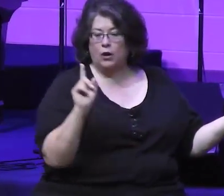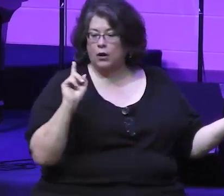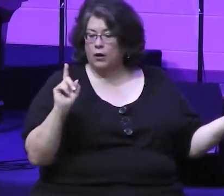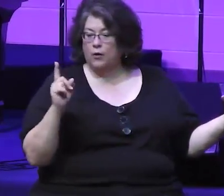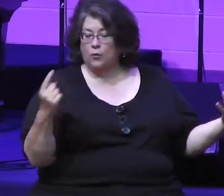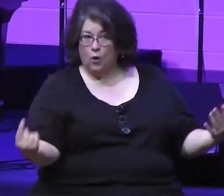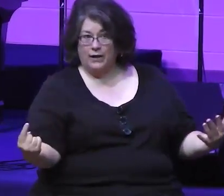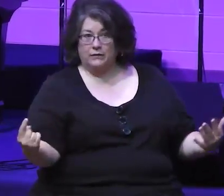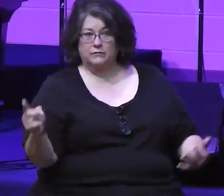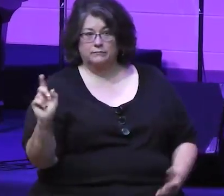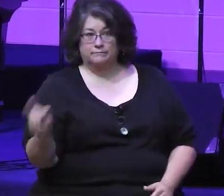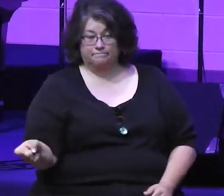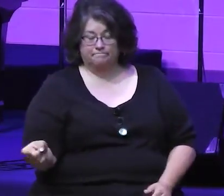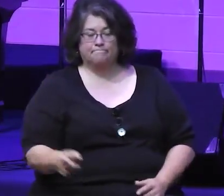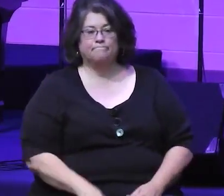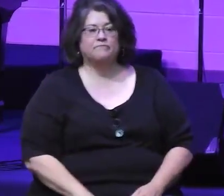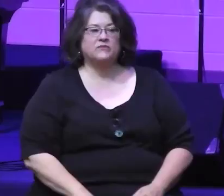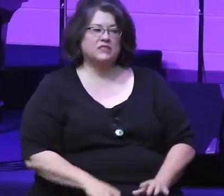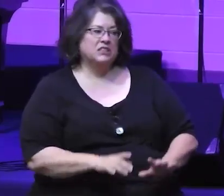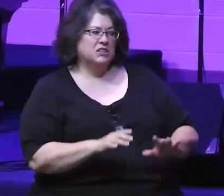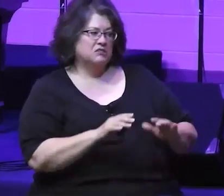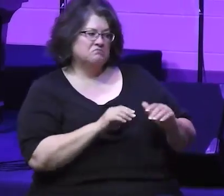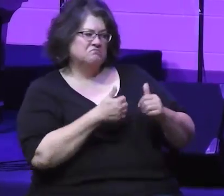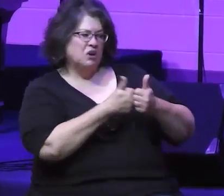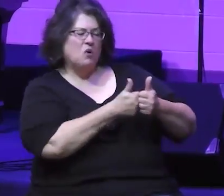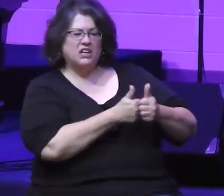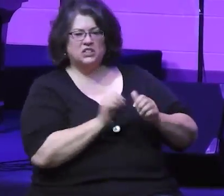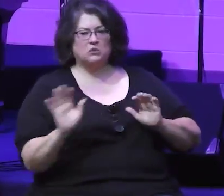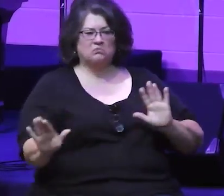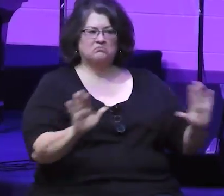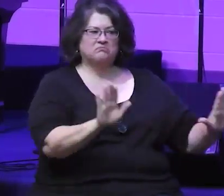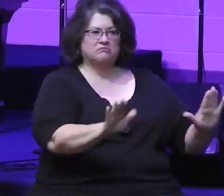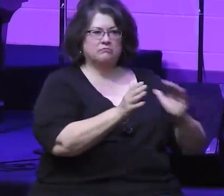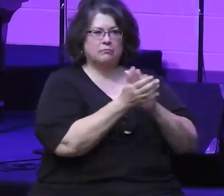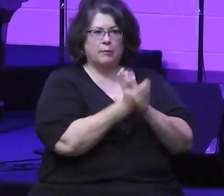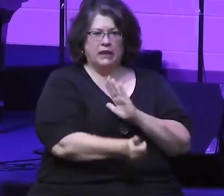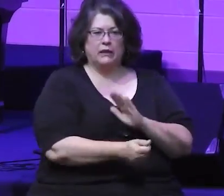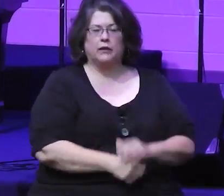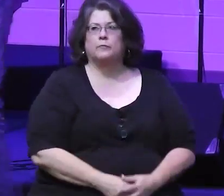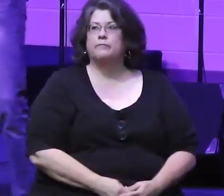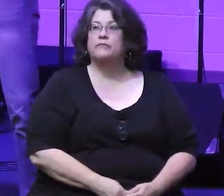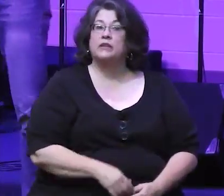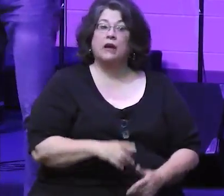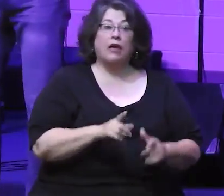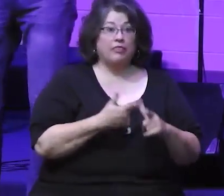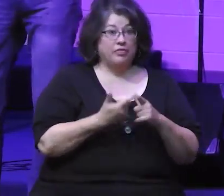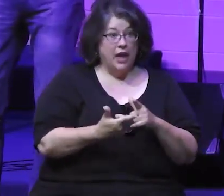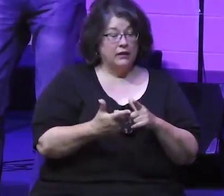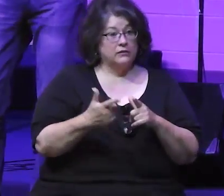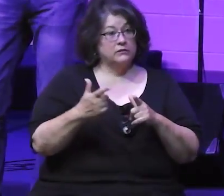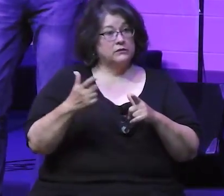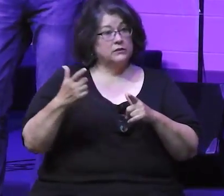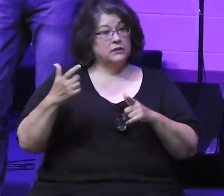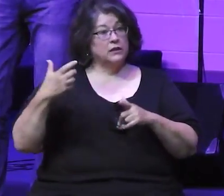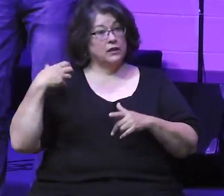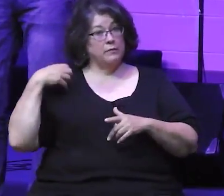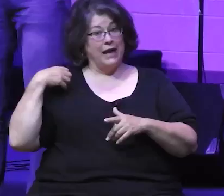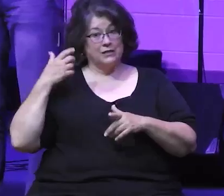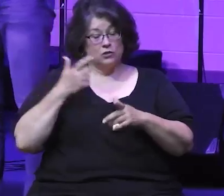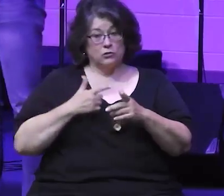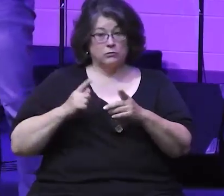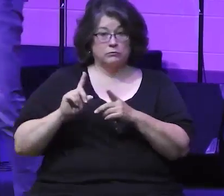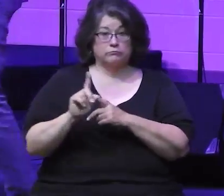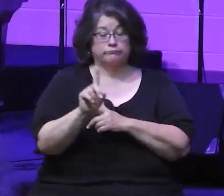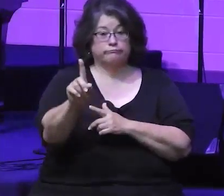bag, each according to his ability. And then he went on a journey. So we see at the very beginning that Jesus